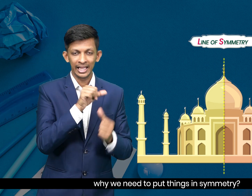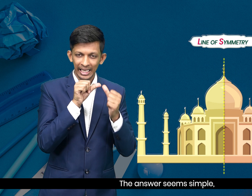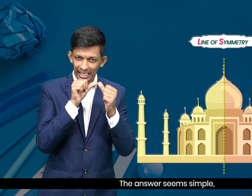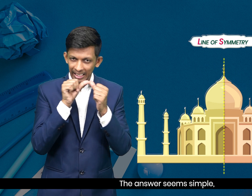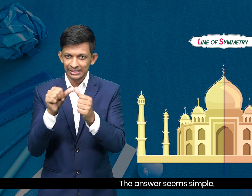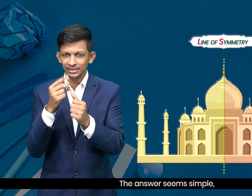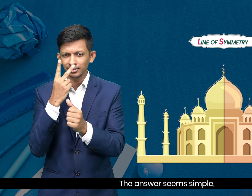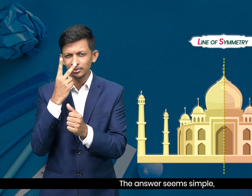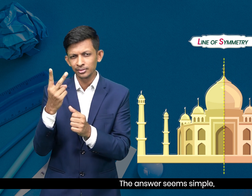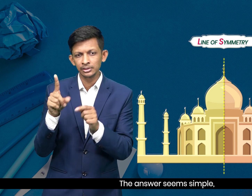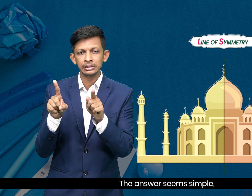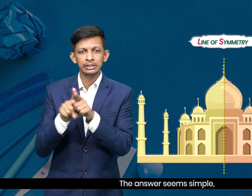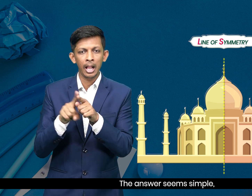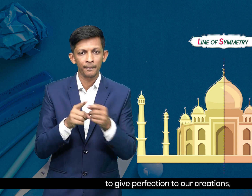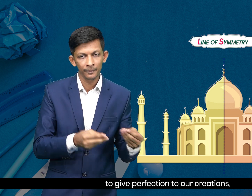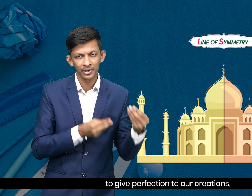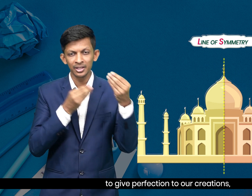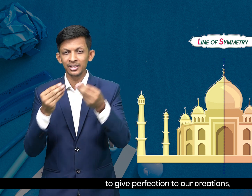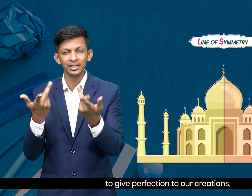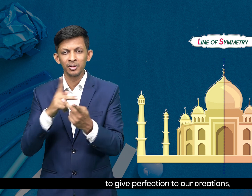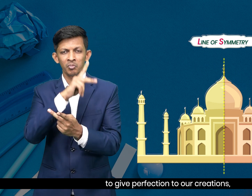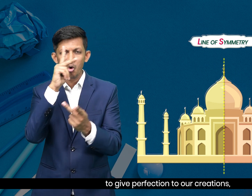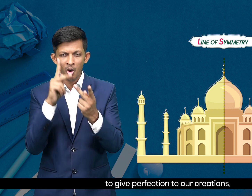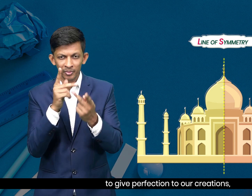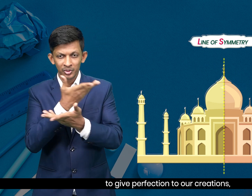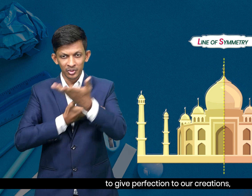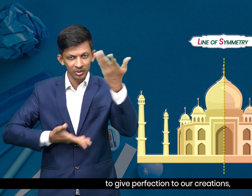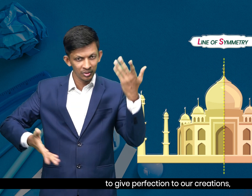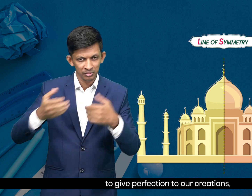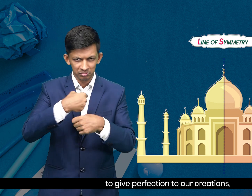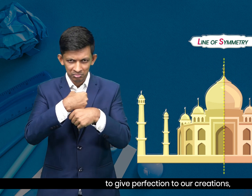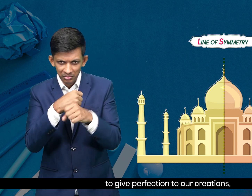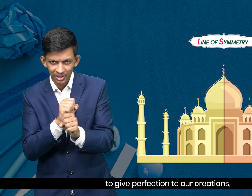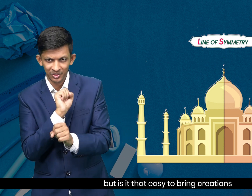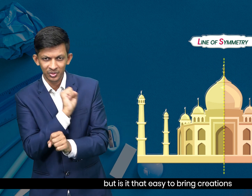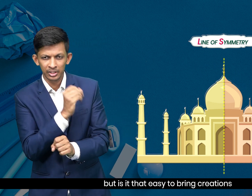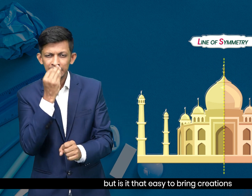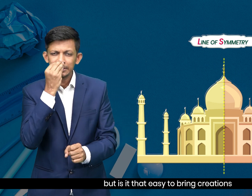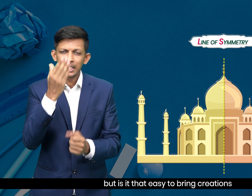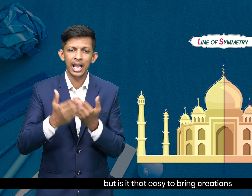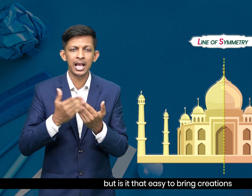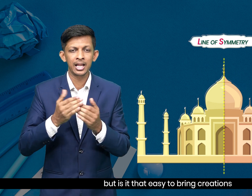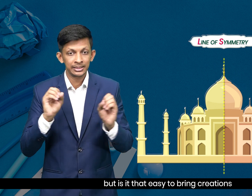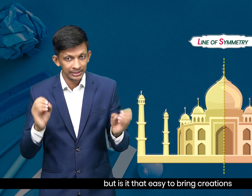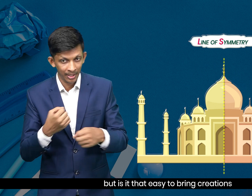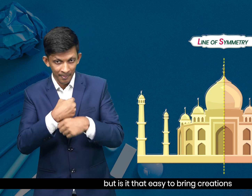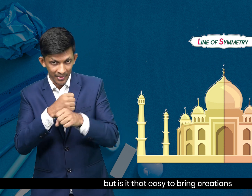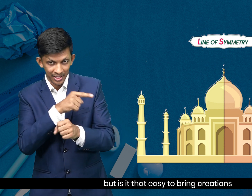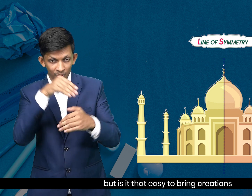The answer seems simple: to give perfection to our creations. But is it that easy to bring